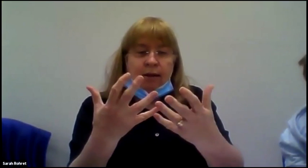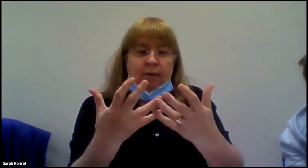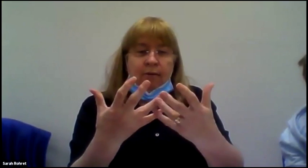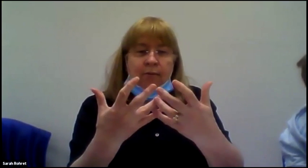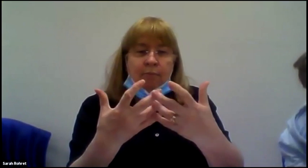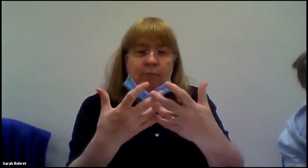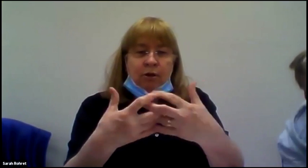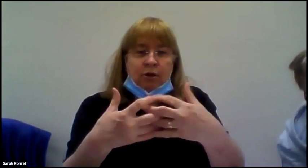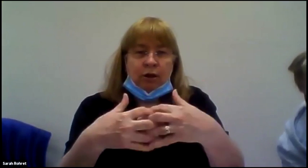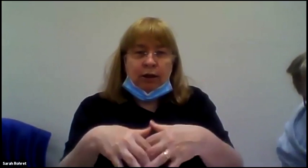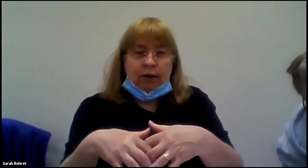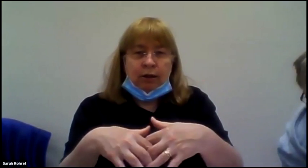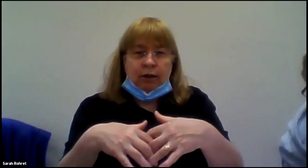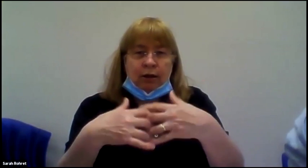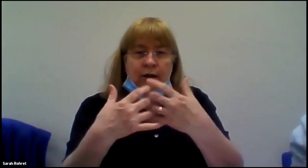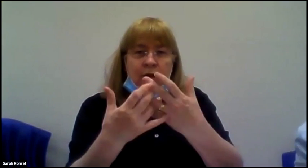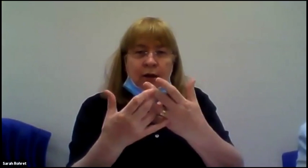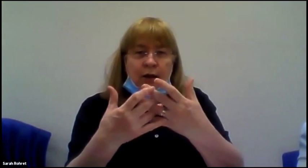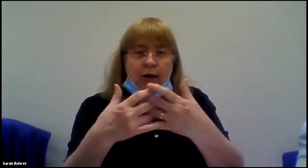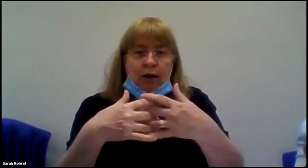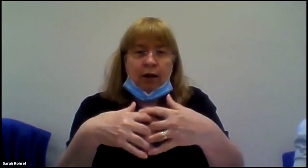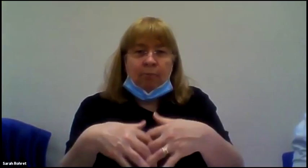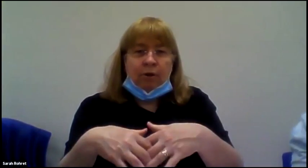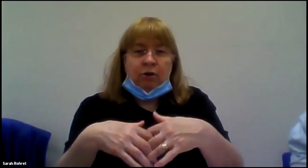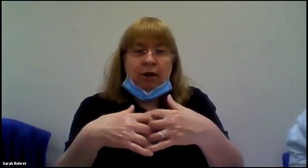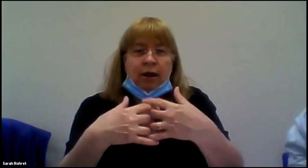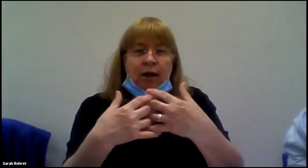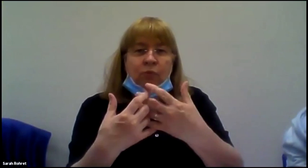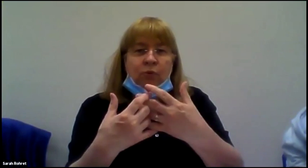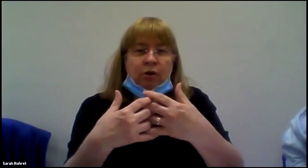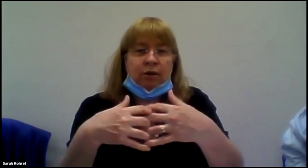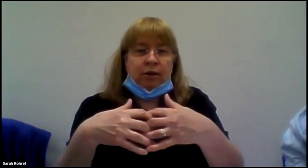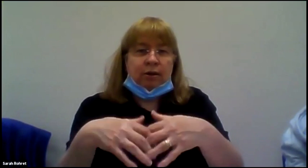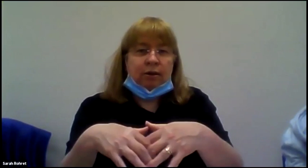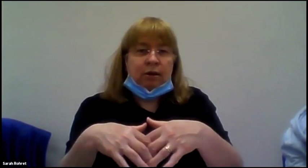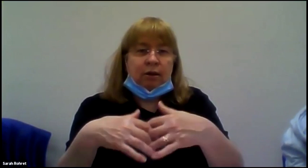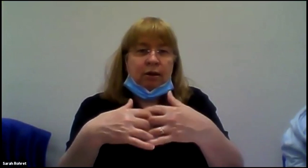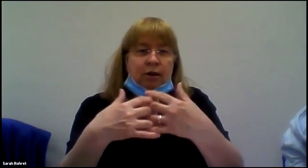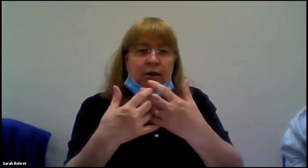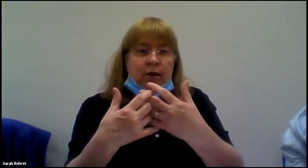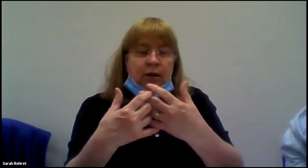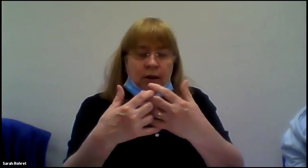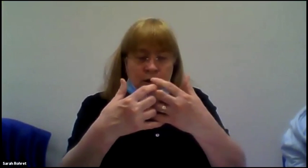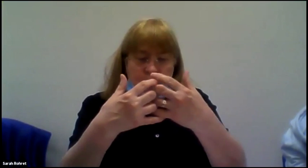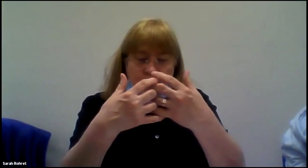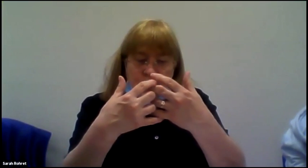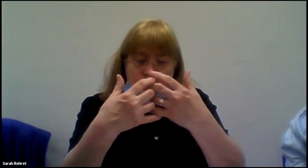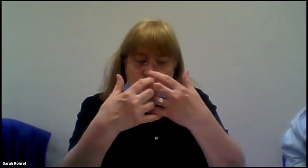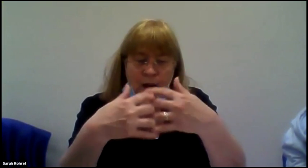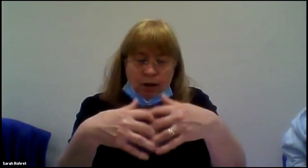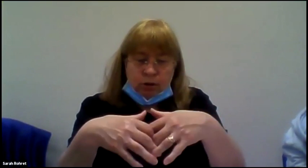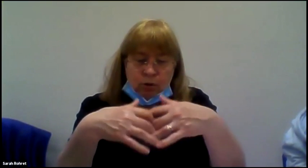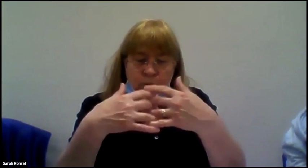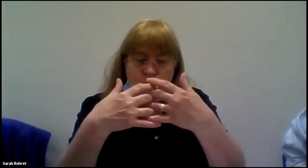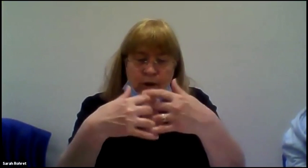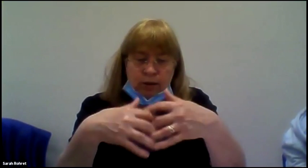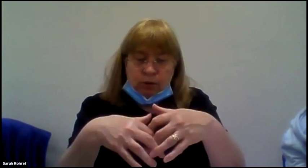then machine. Machine kind of works. But I just go once or